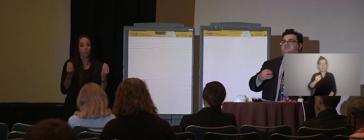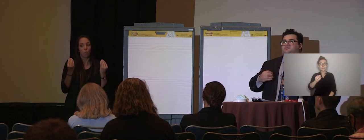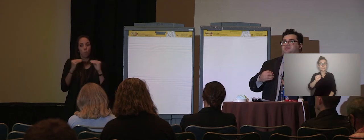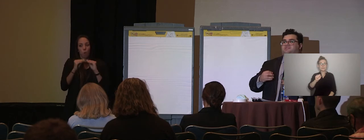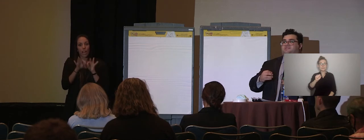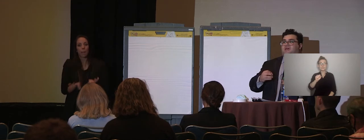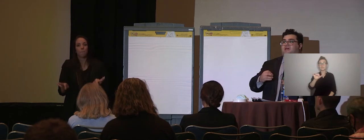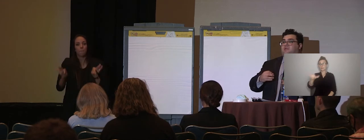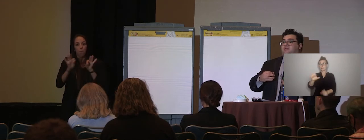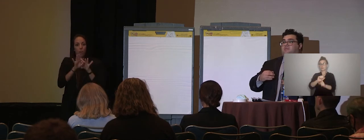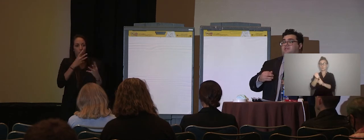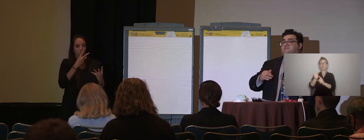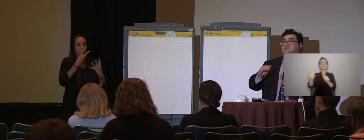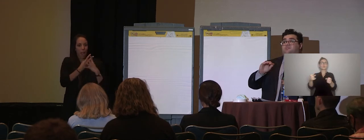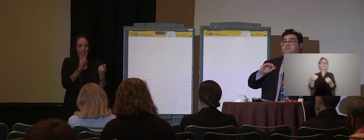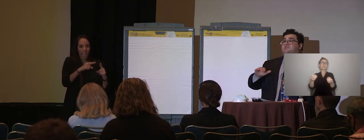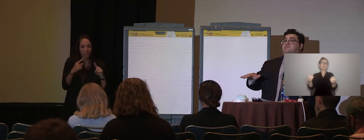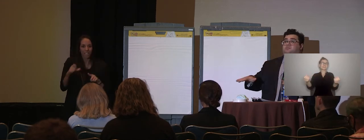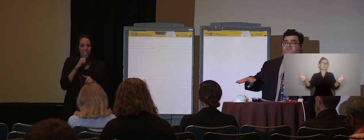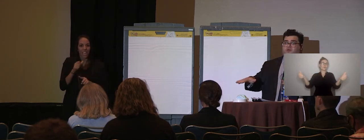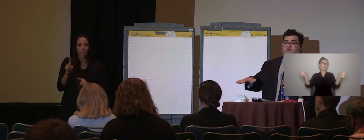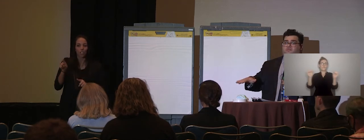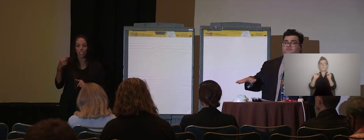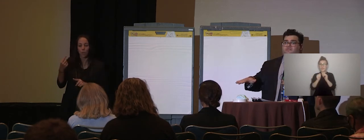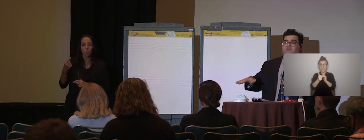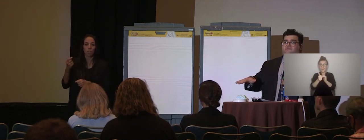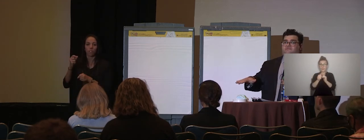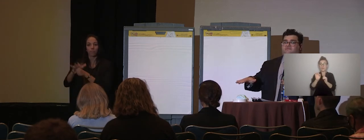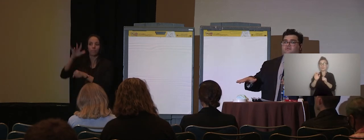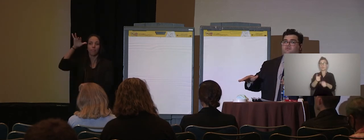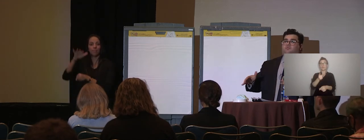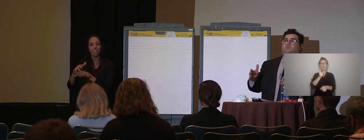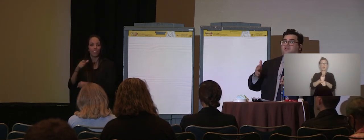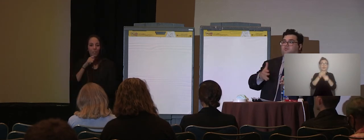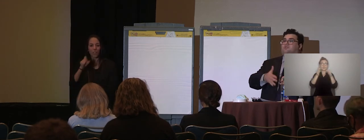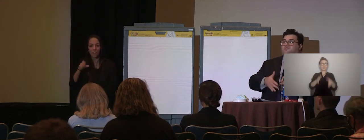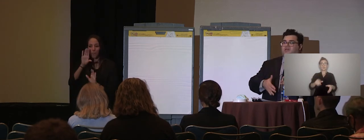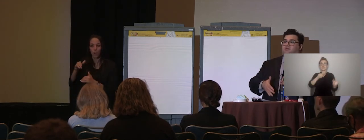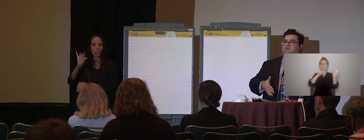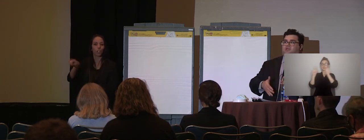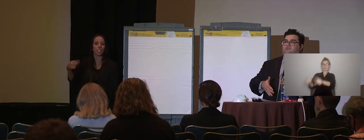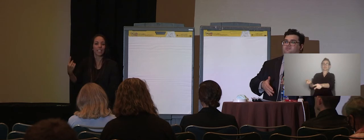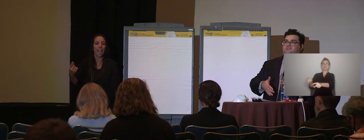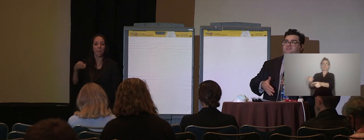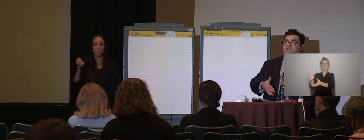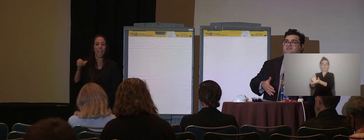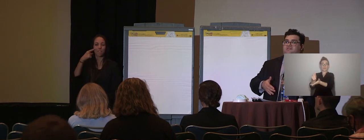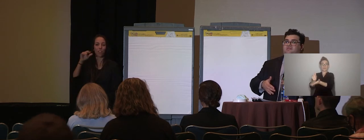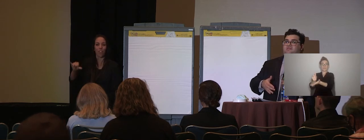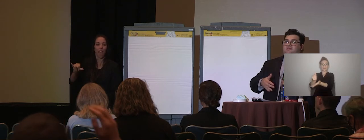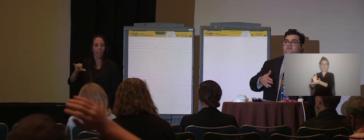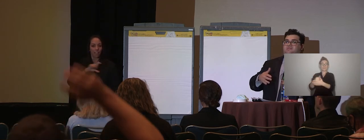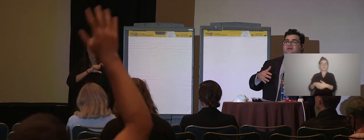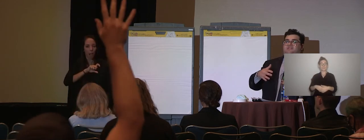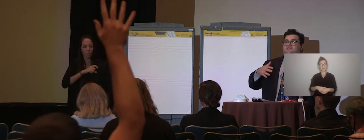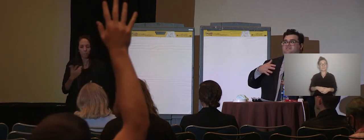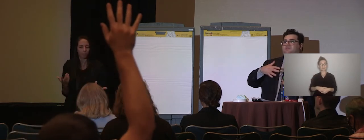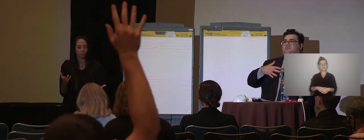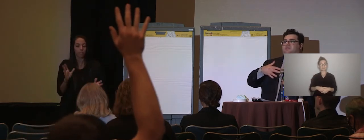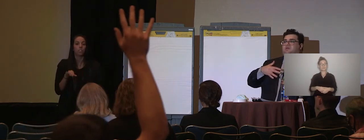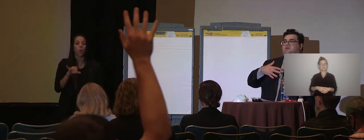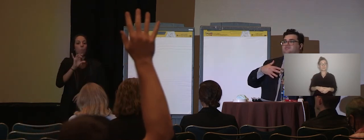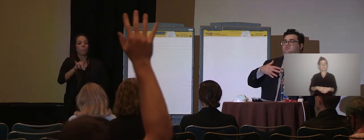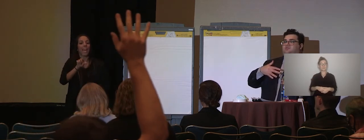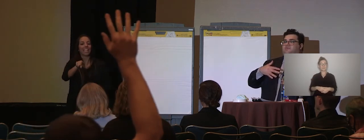these are situations that, like I said, could be easily resolved if the right personnel are there to assist. So that needs